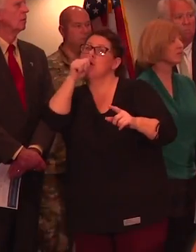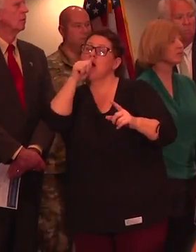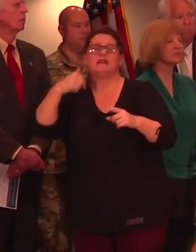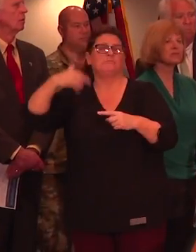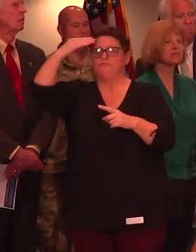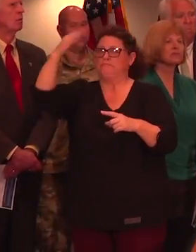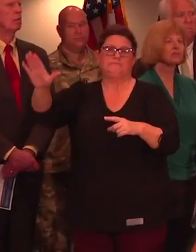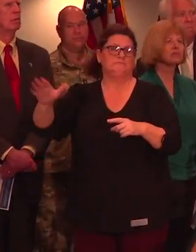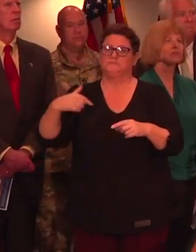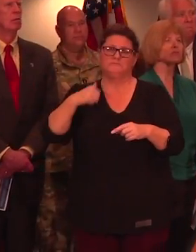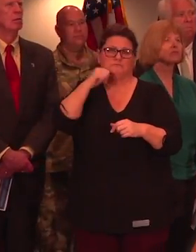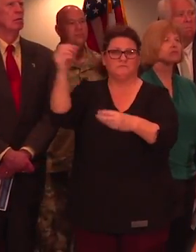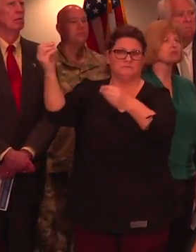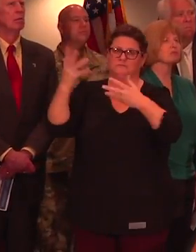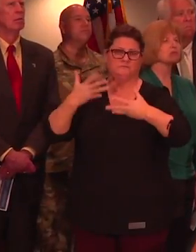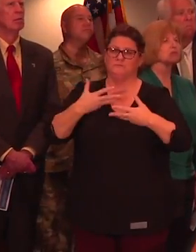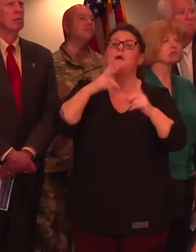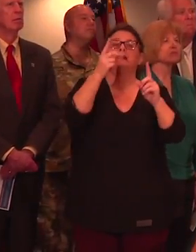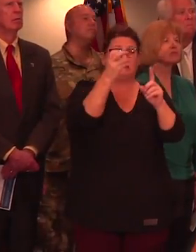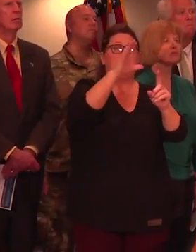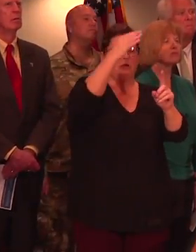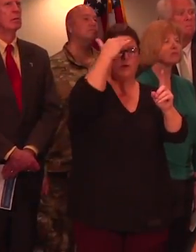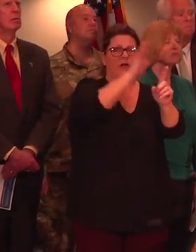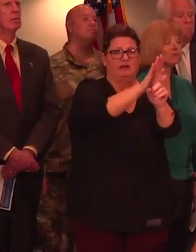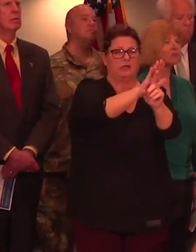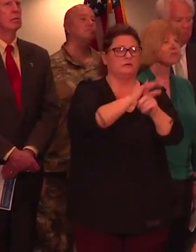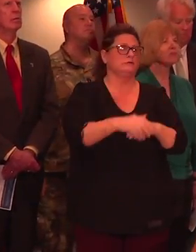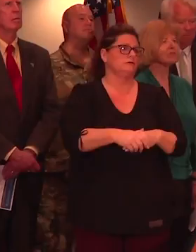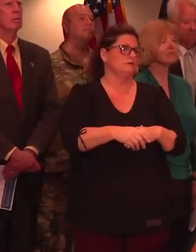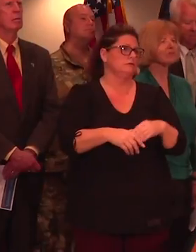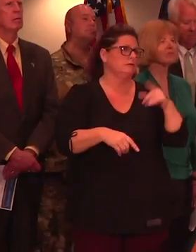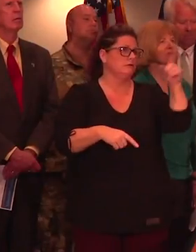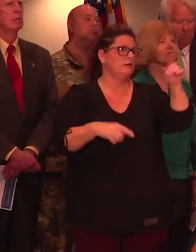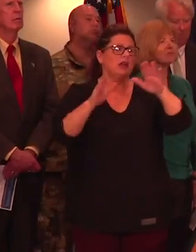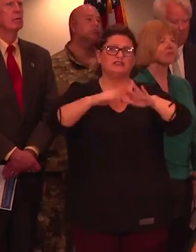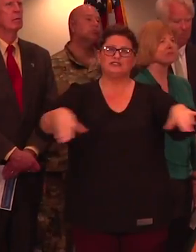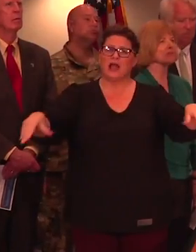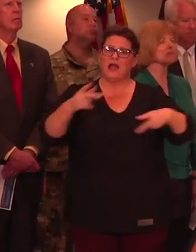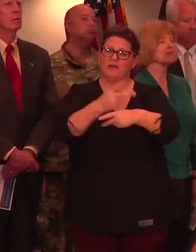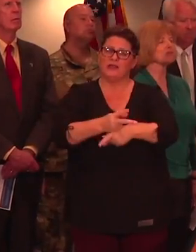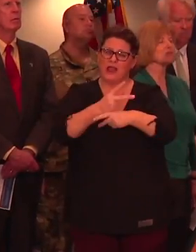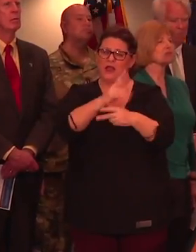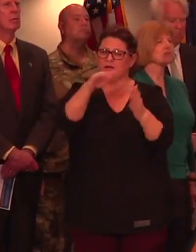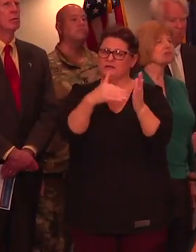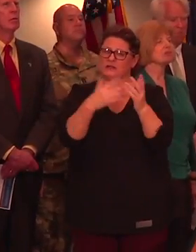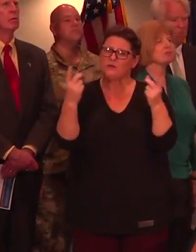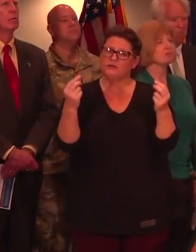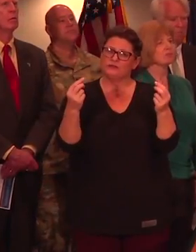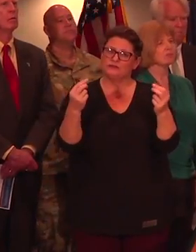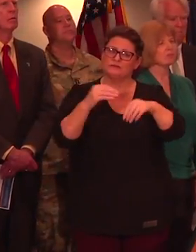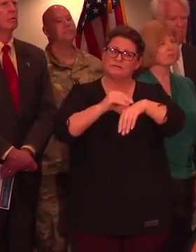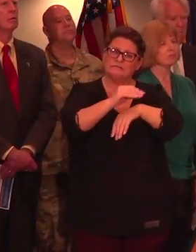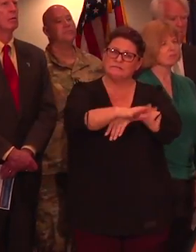labs. Governor. Question. Right, Governor. What are you guys advising child care centers to do? And if you guys are